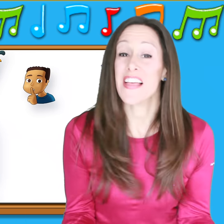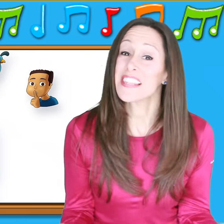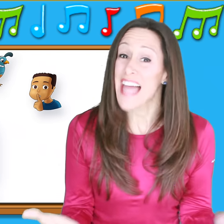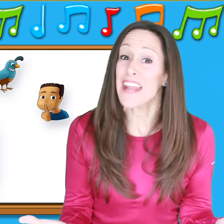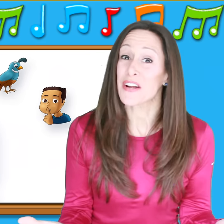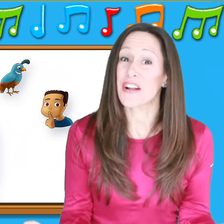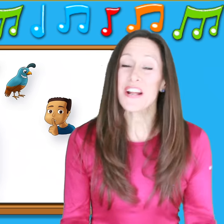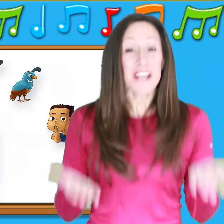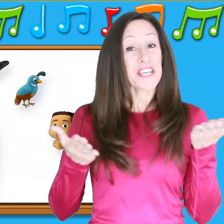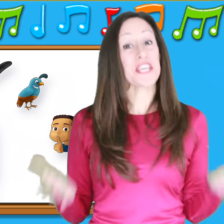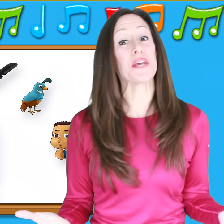Letter Q.